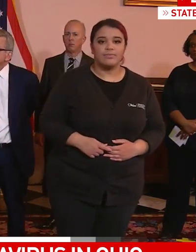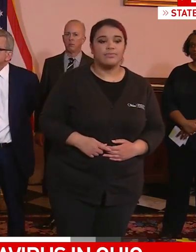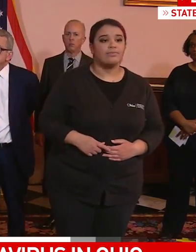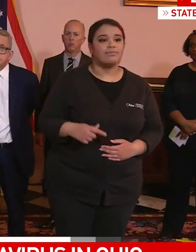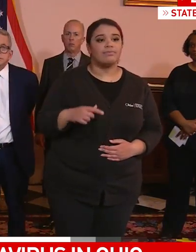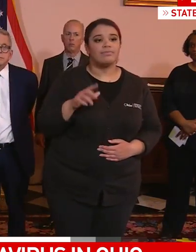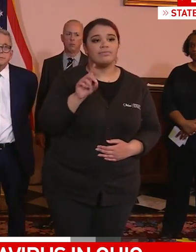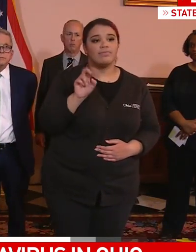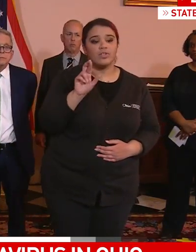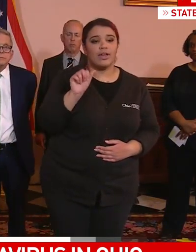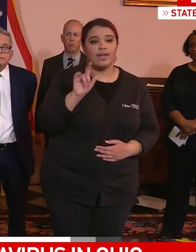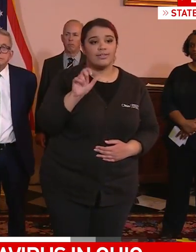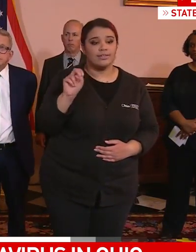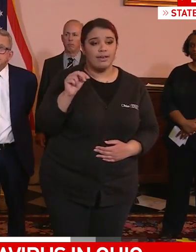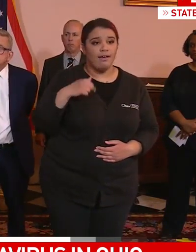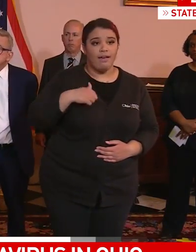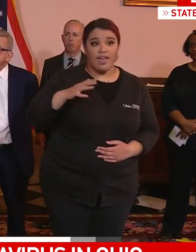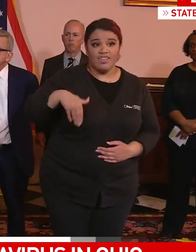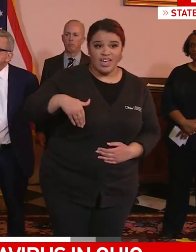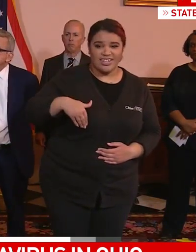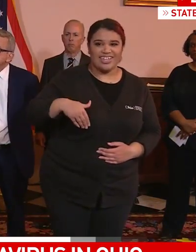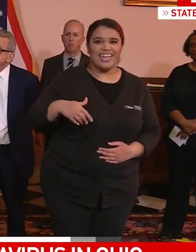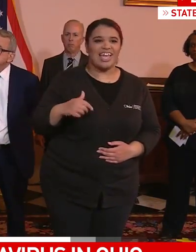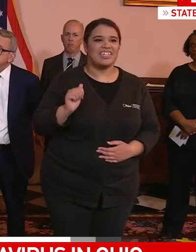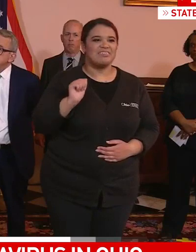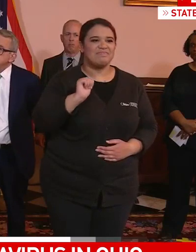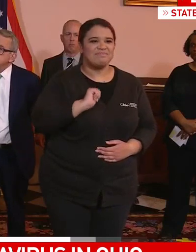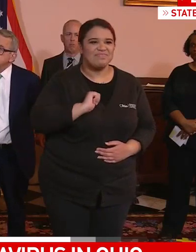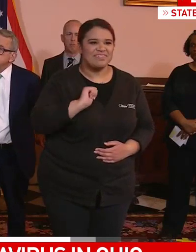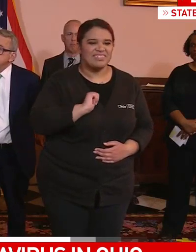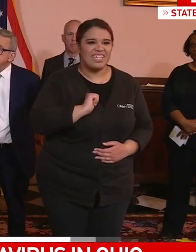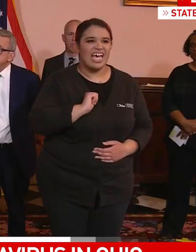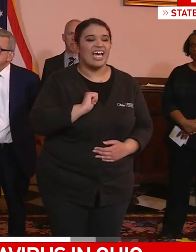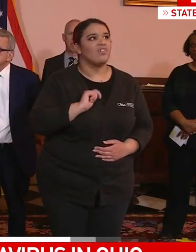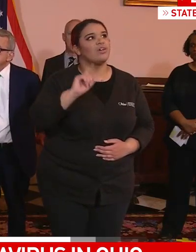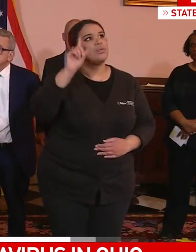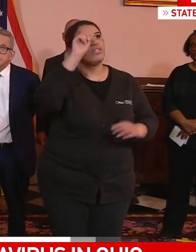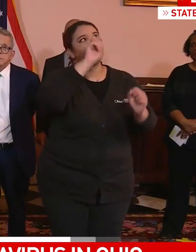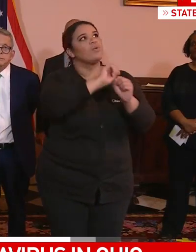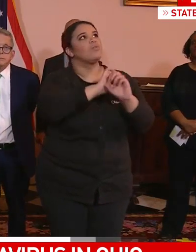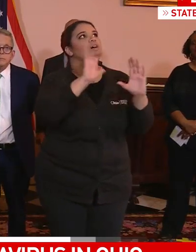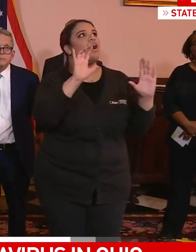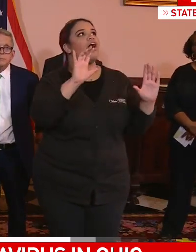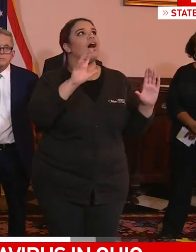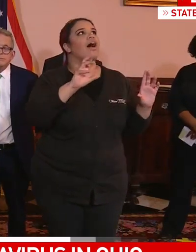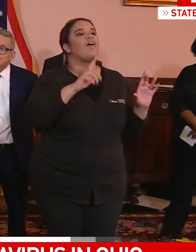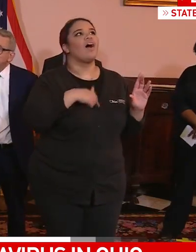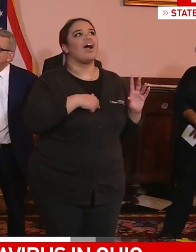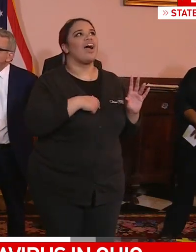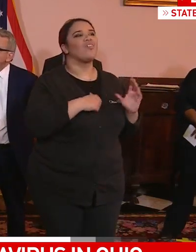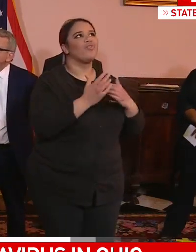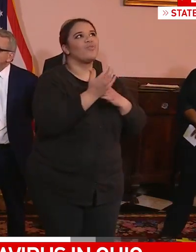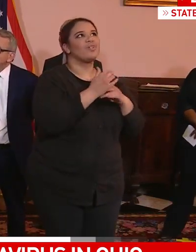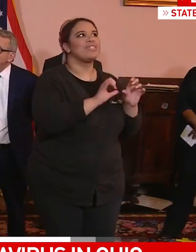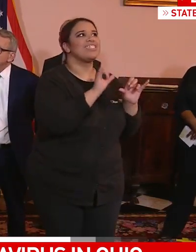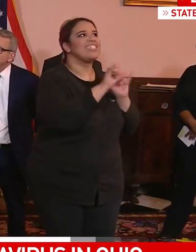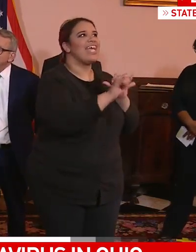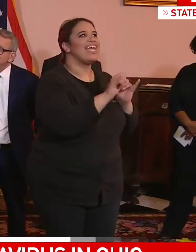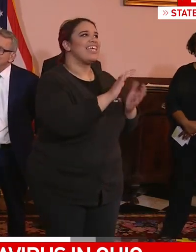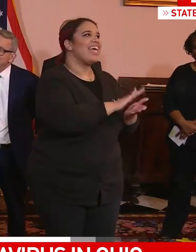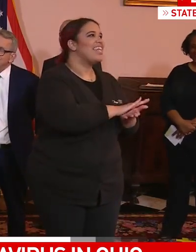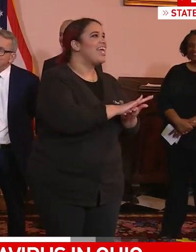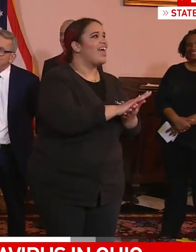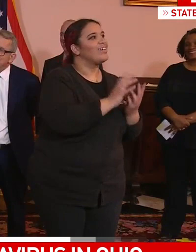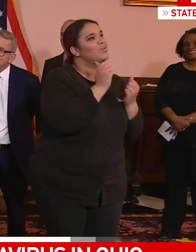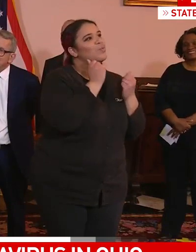Nor have I. And there have been fantasies in my mind of a quarantine somewhere warm, but no. And we're working